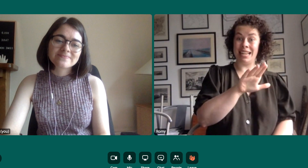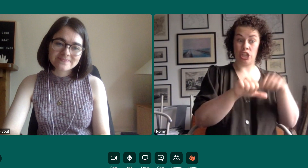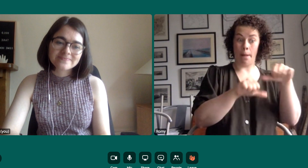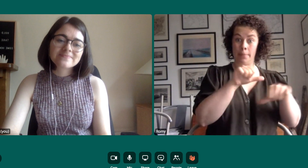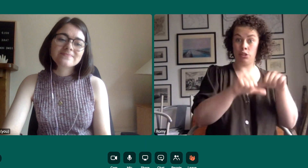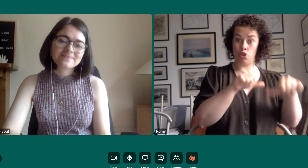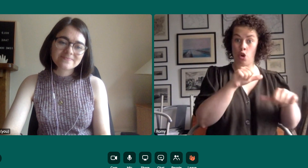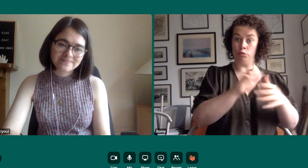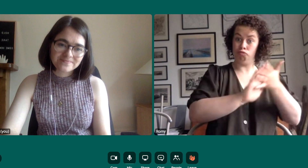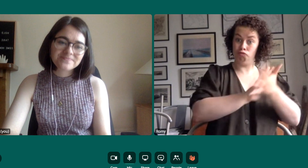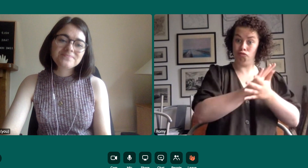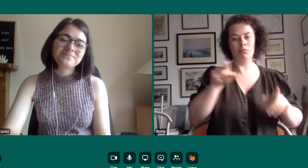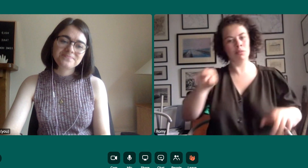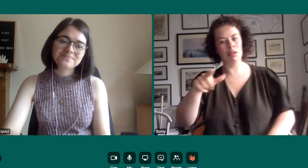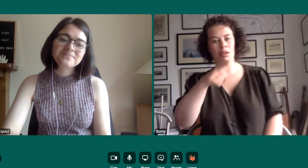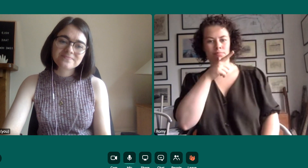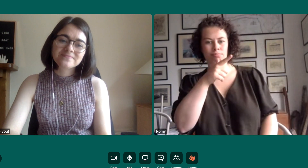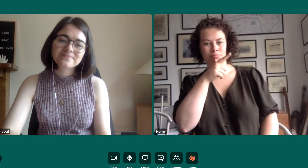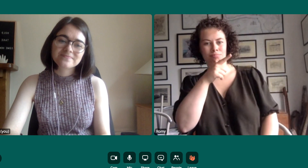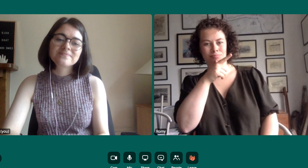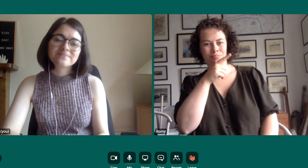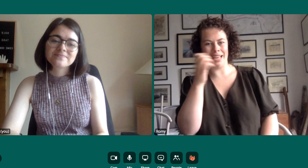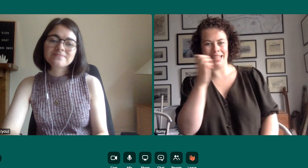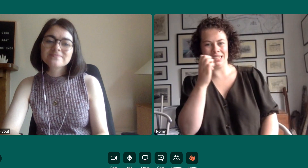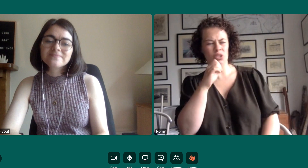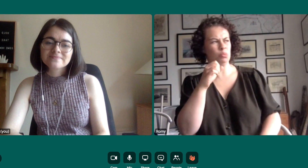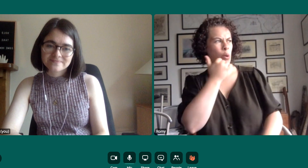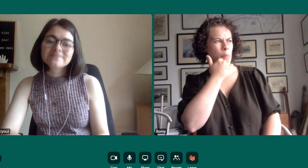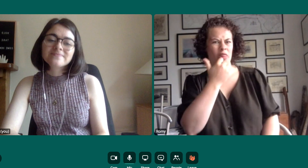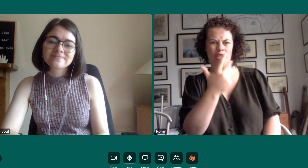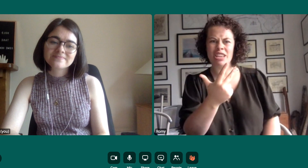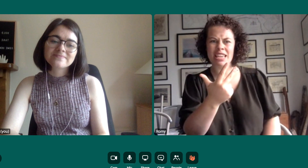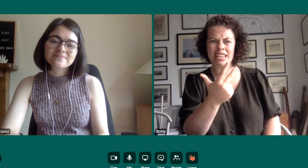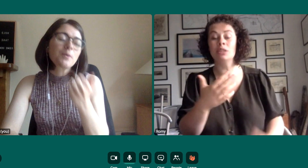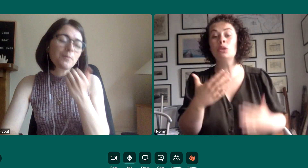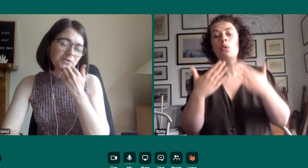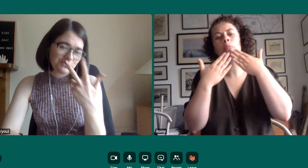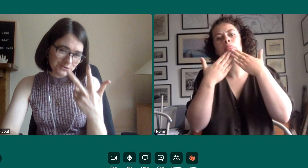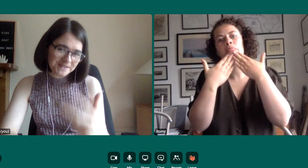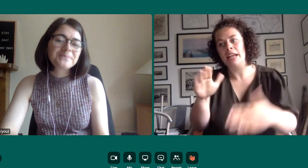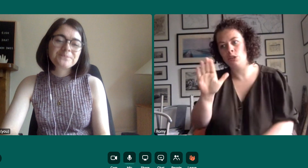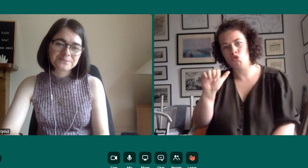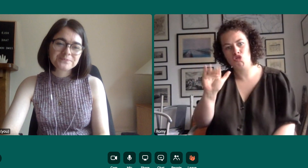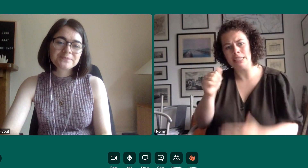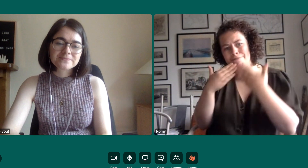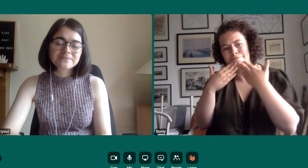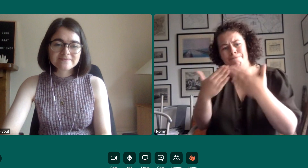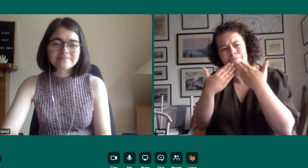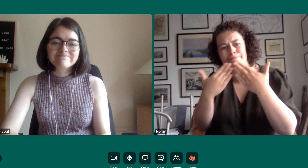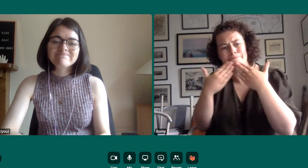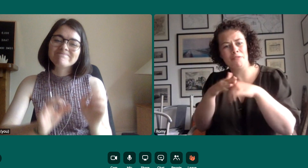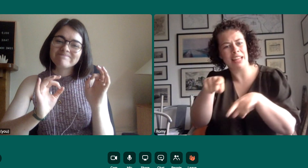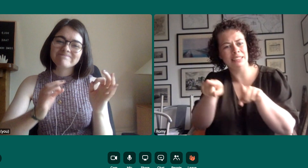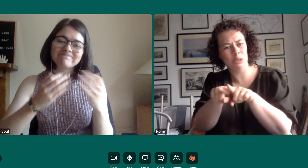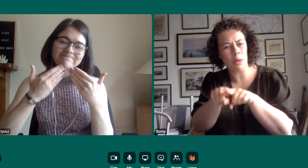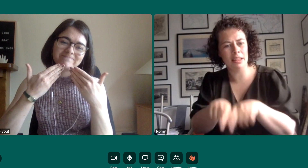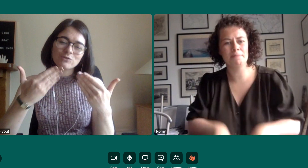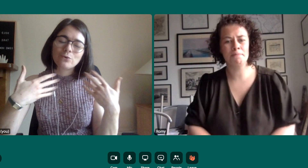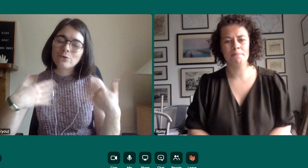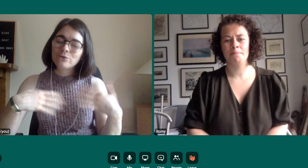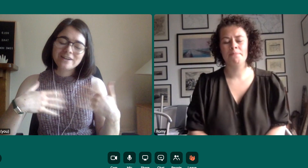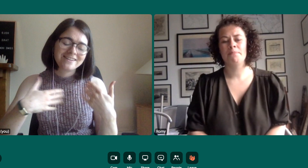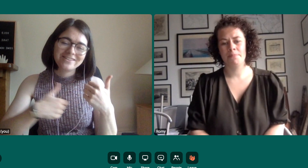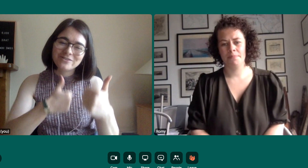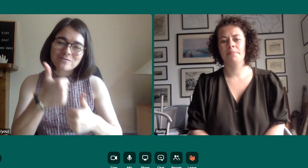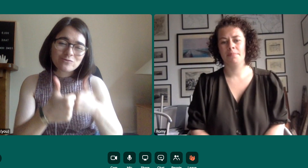want to say 3. So big thank you to Tracy for that as well. We super appreciate it. We really do. And she did